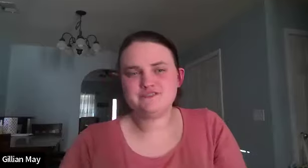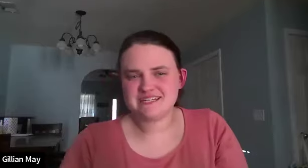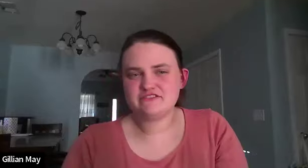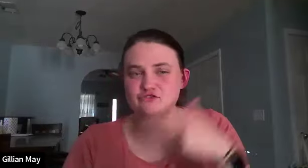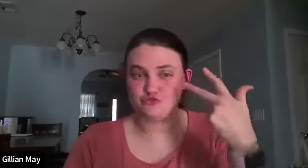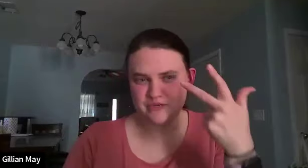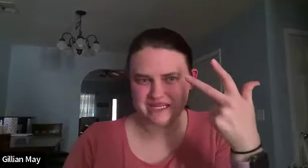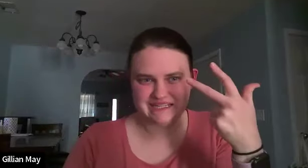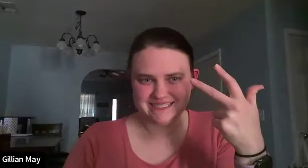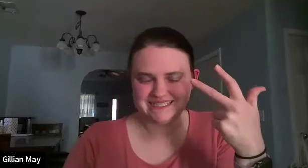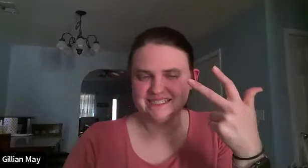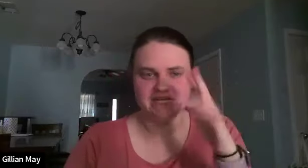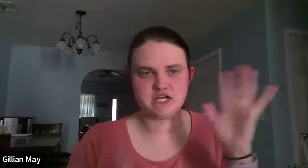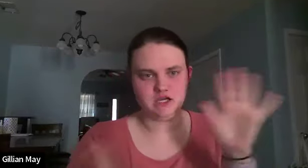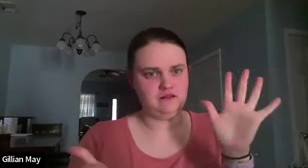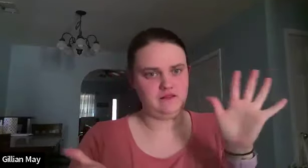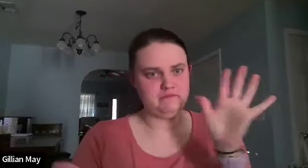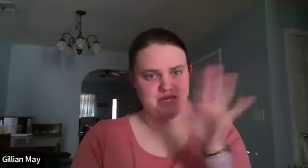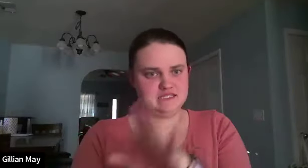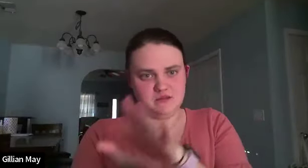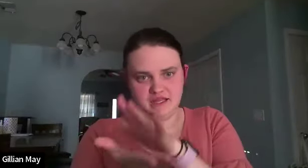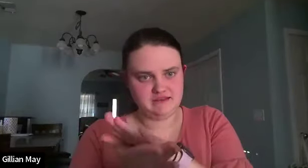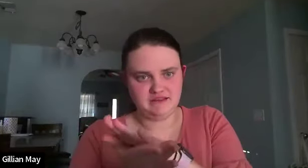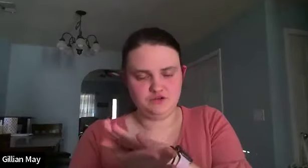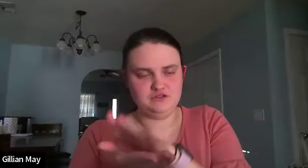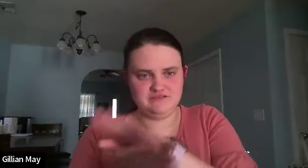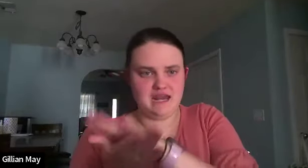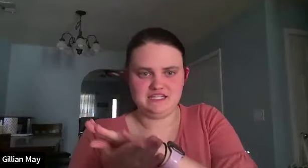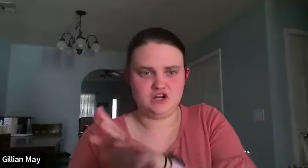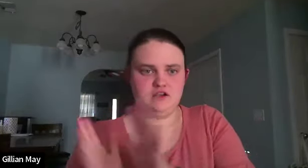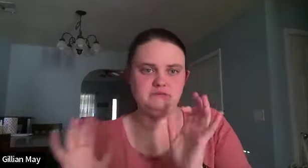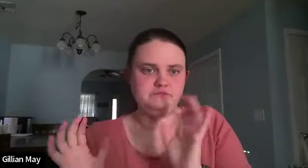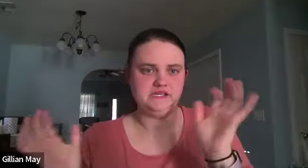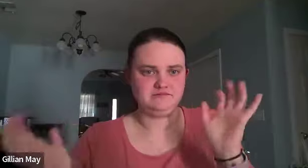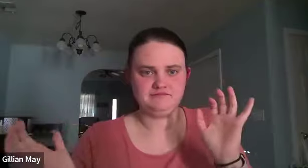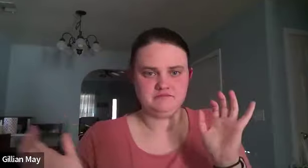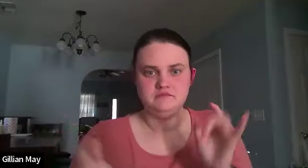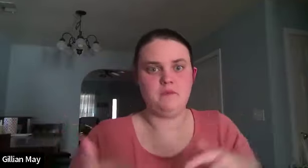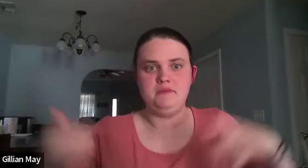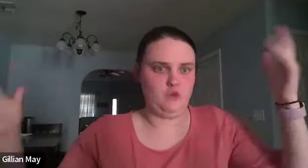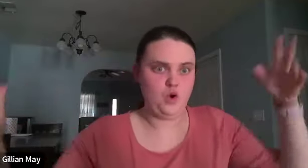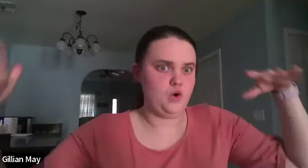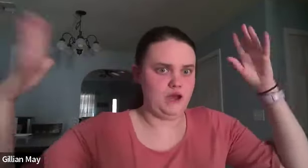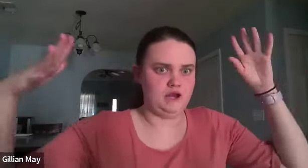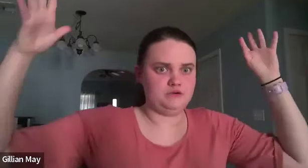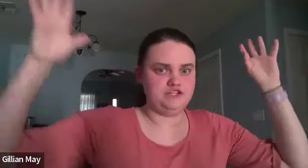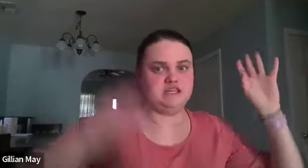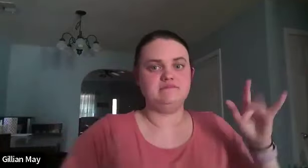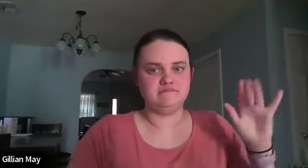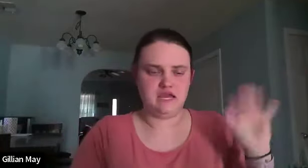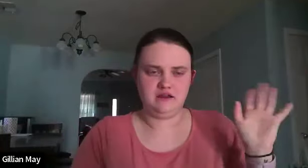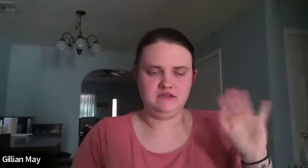did 3, that's not going to like mess it up. Like if you did that, it's not going to be a big, whoa, I don't know what you said, that kind of thing. It's